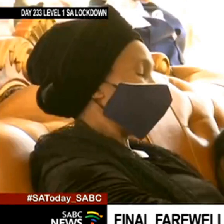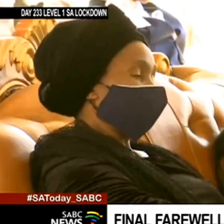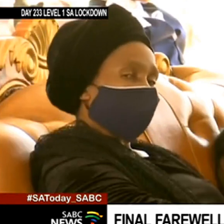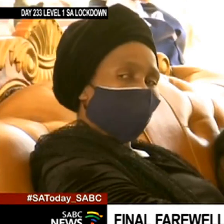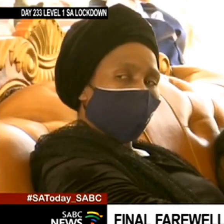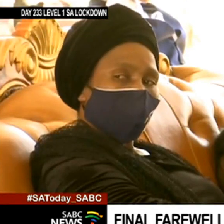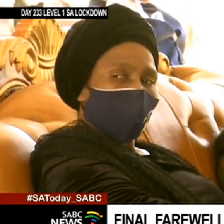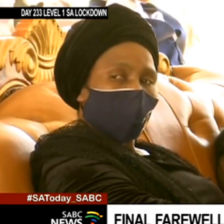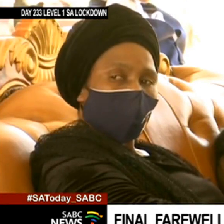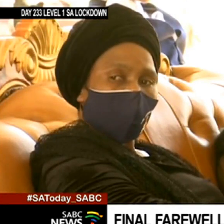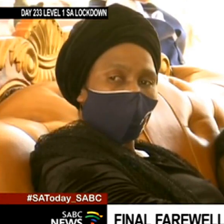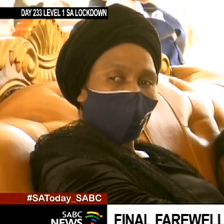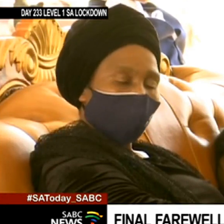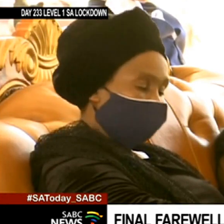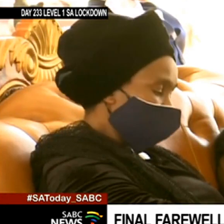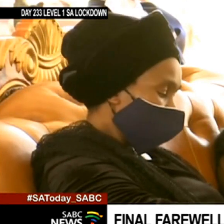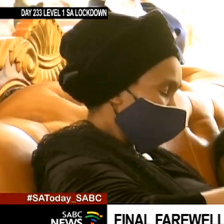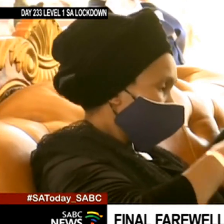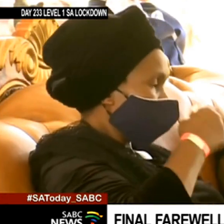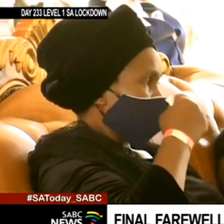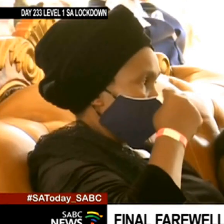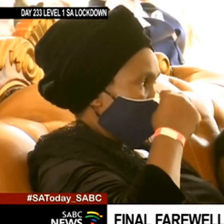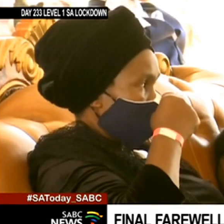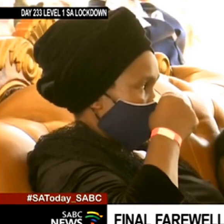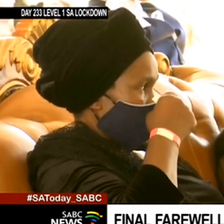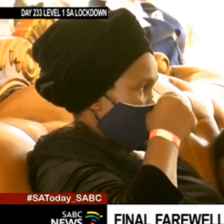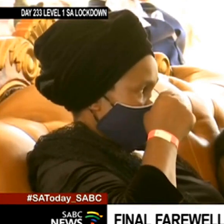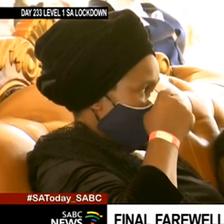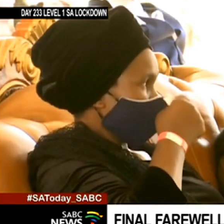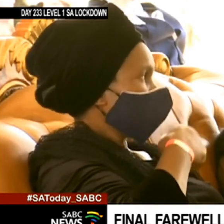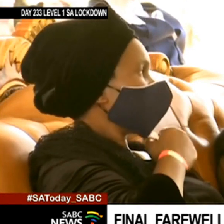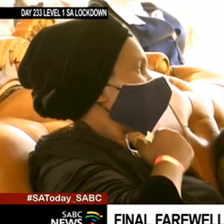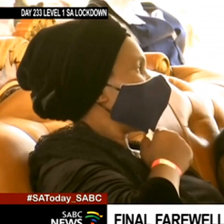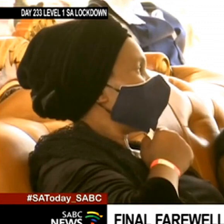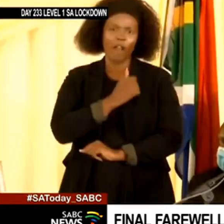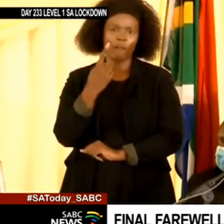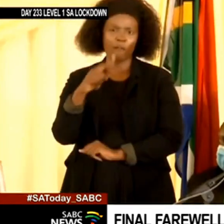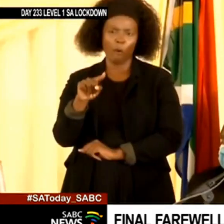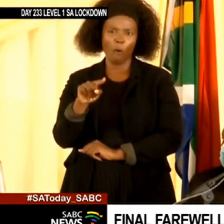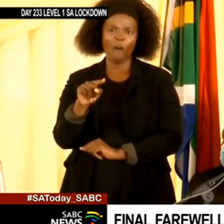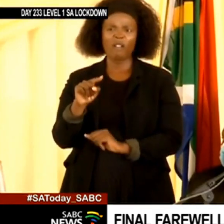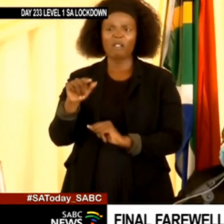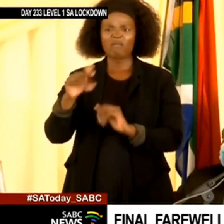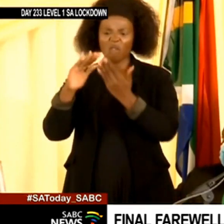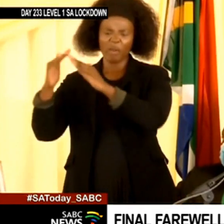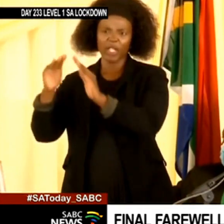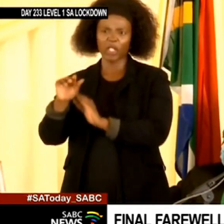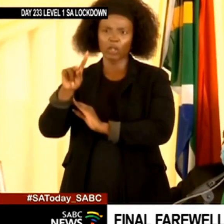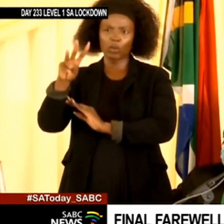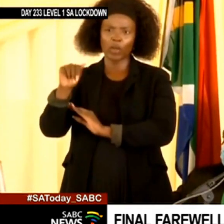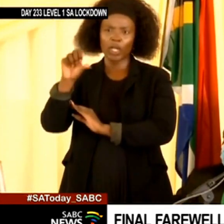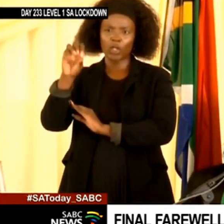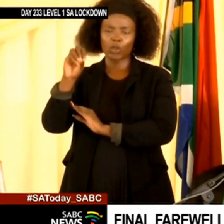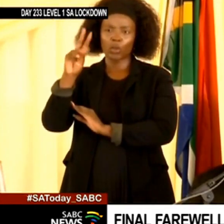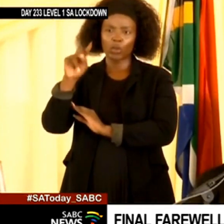here lies in front of us the son of Kwasonzobe village, who remained the